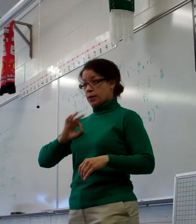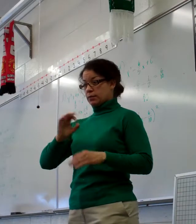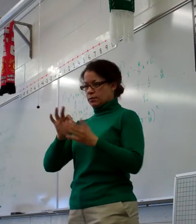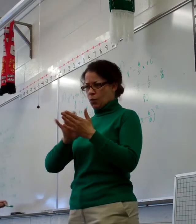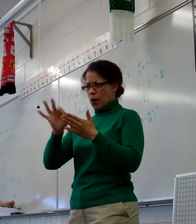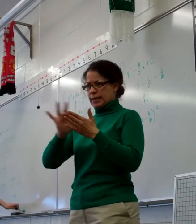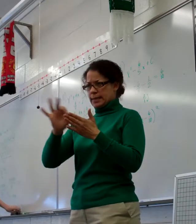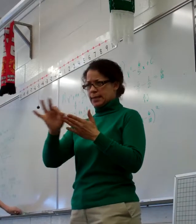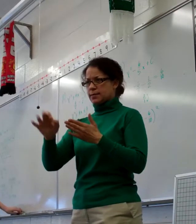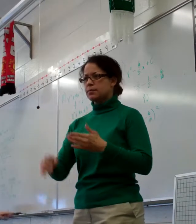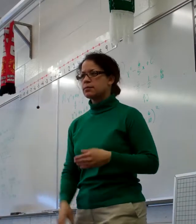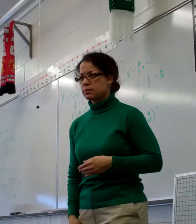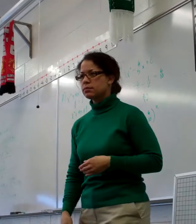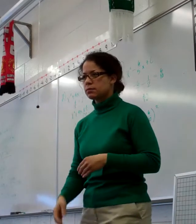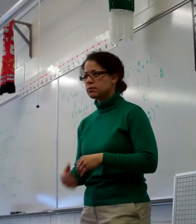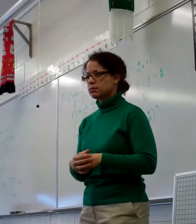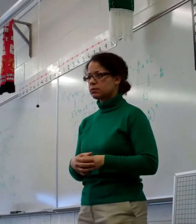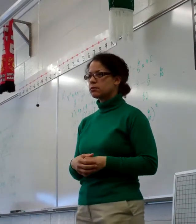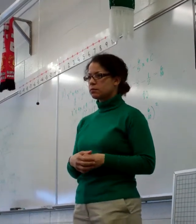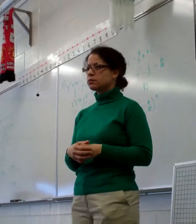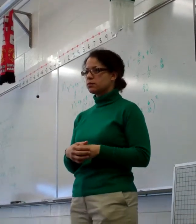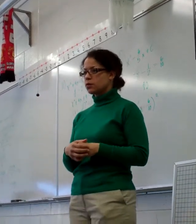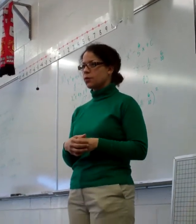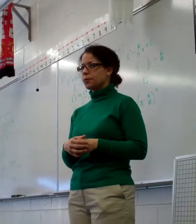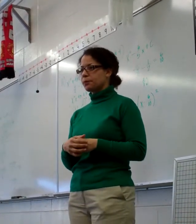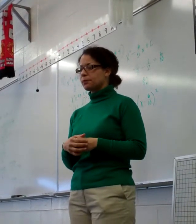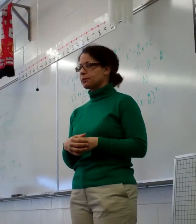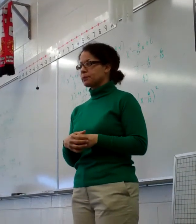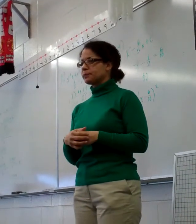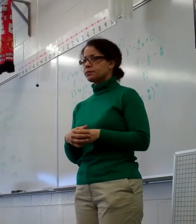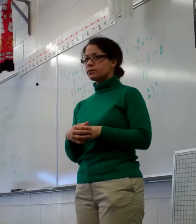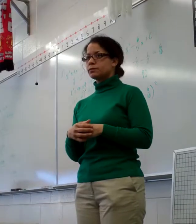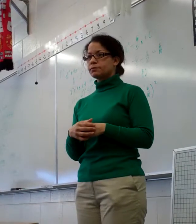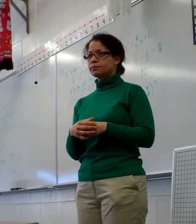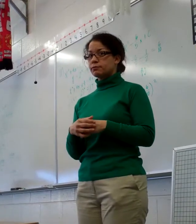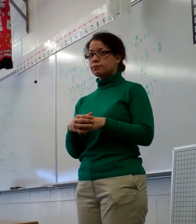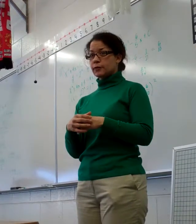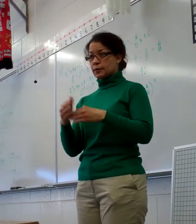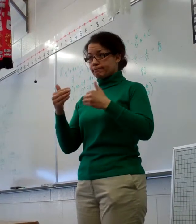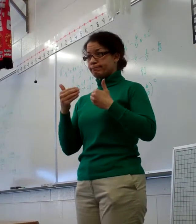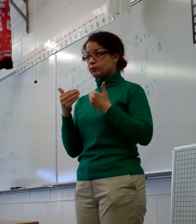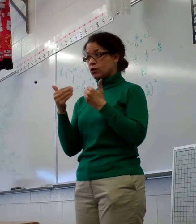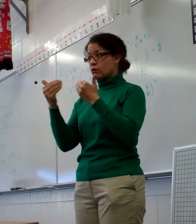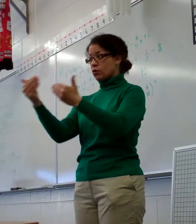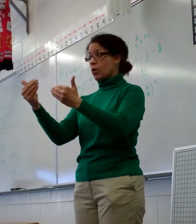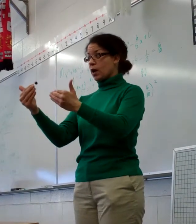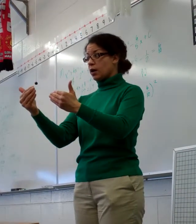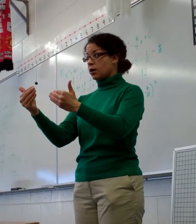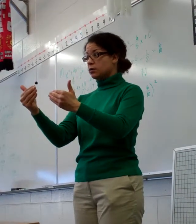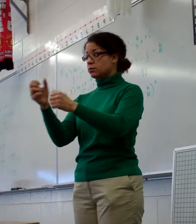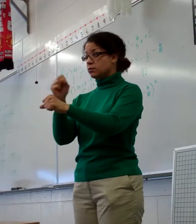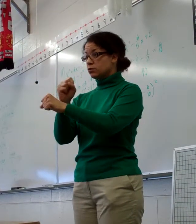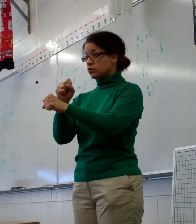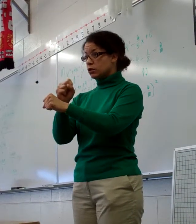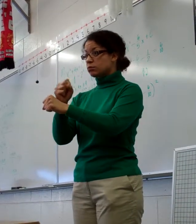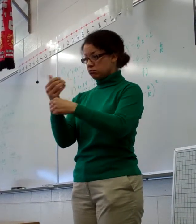So you'll get more points for your work. All right, so go ahead and work on this for the rest of the